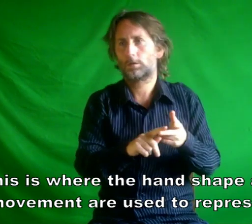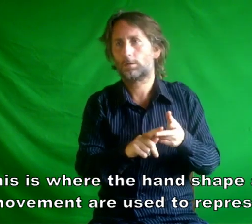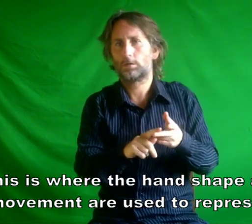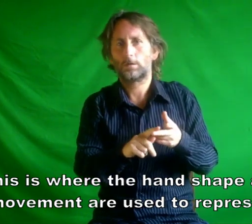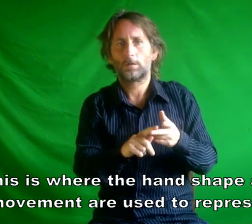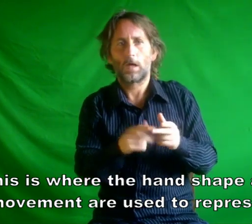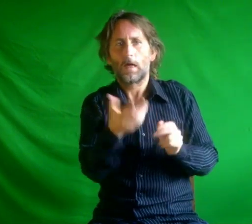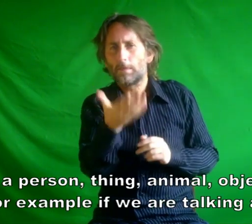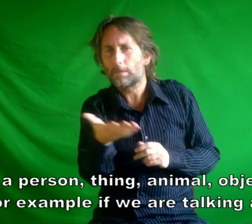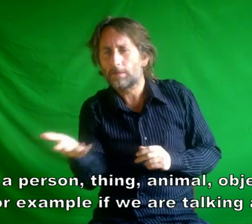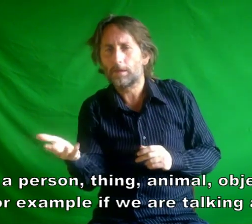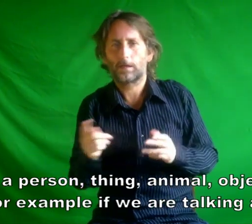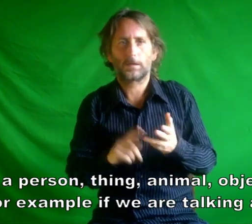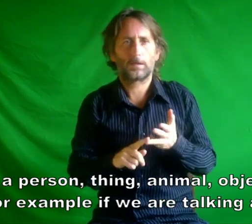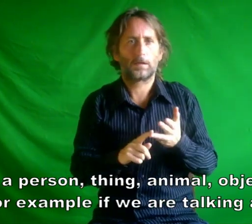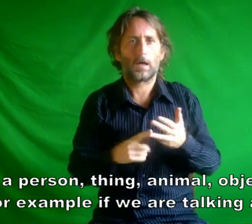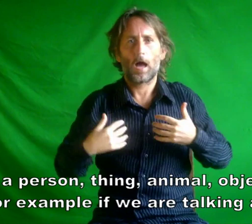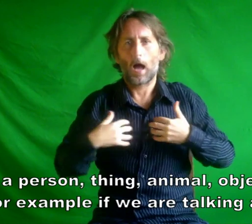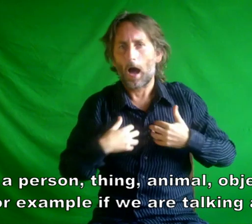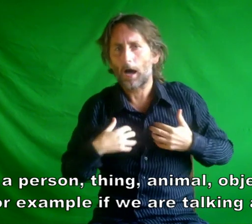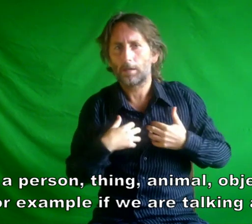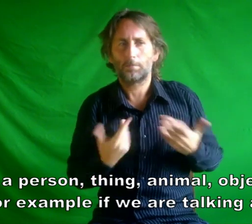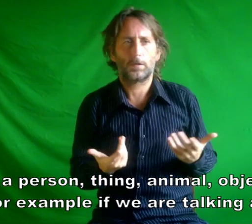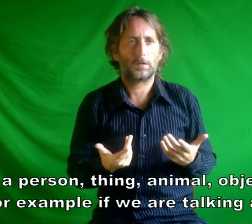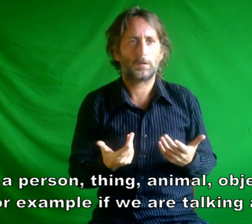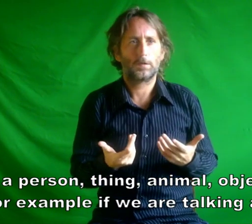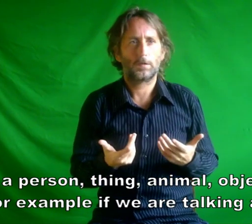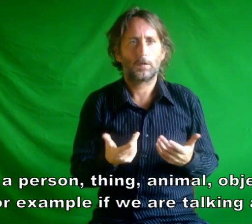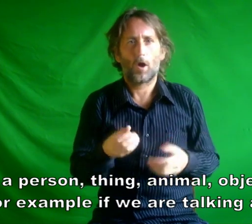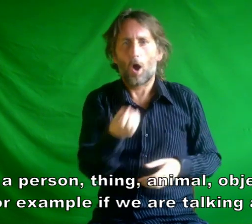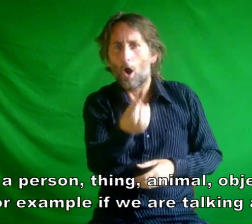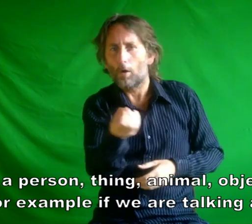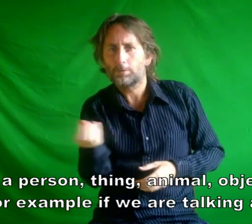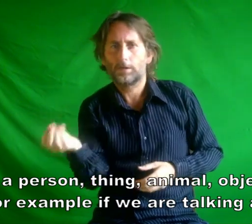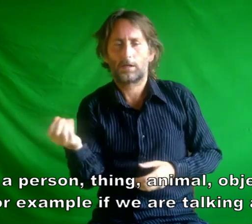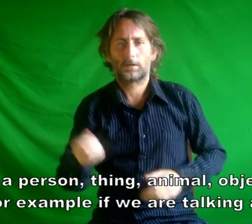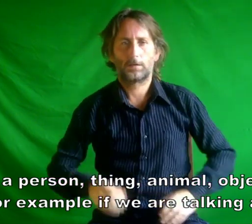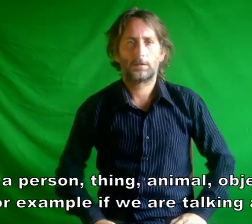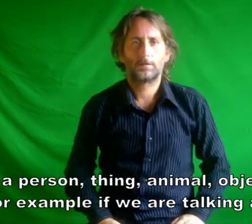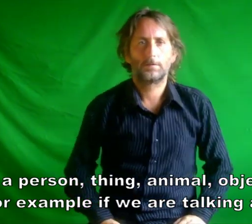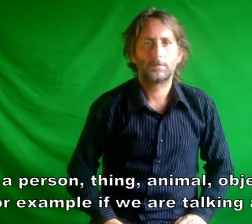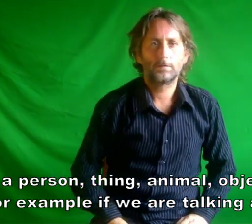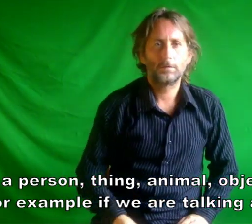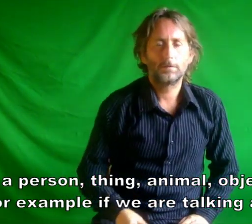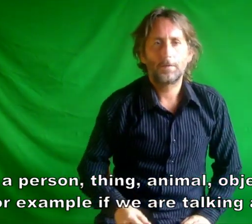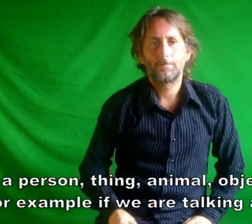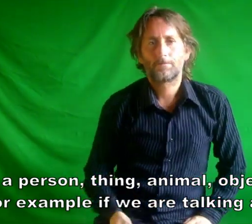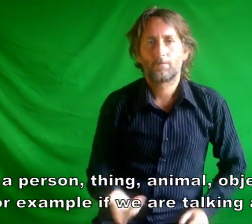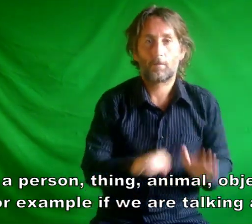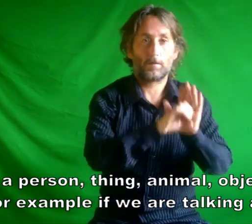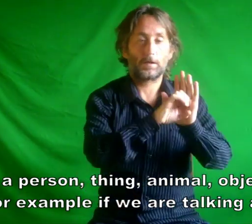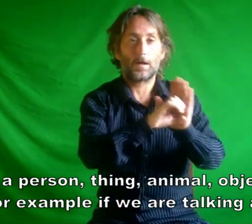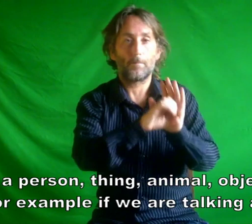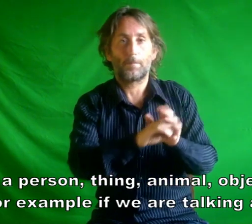thing, animal, object. For example, if we are talking about